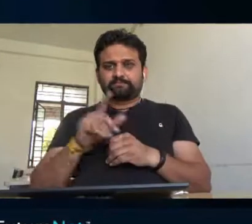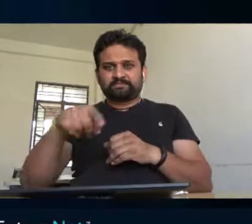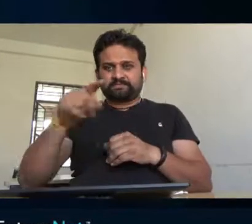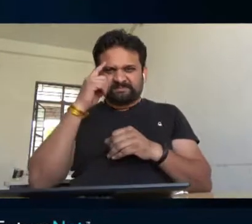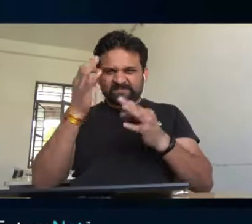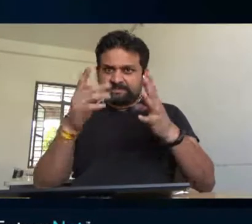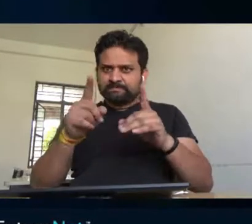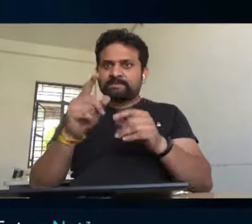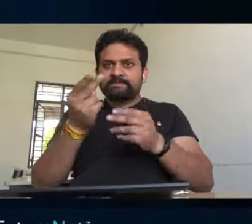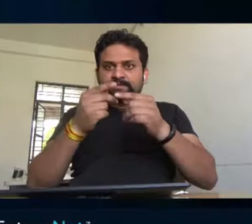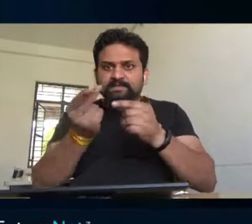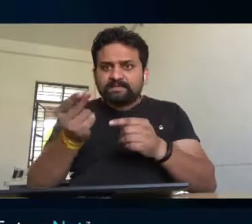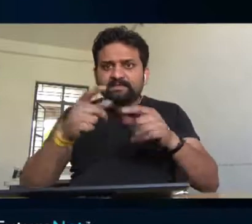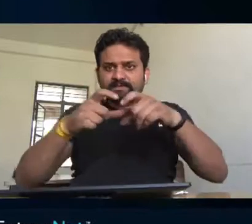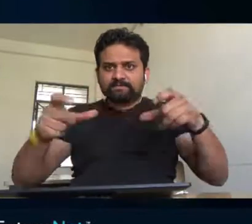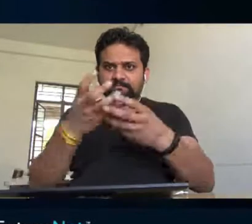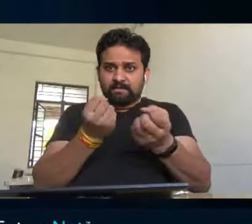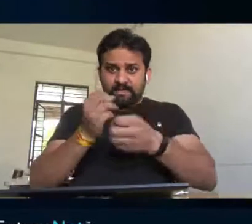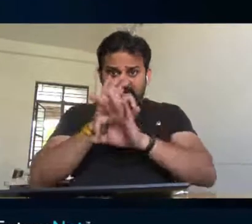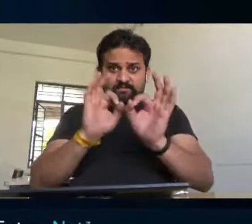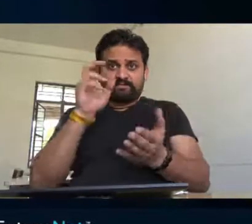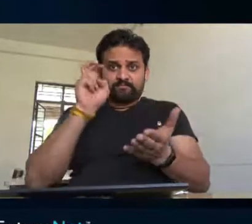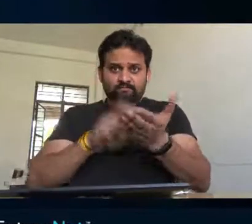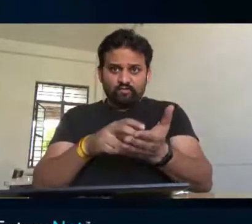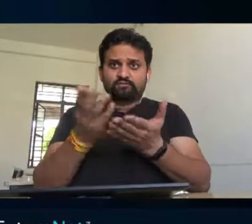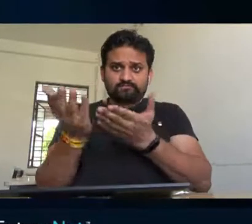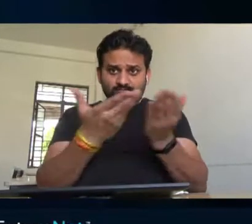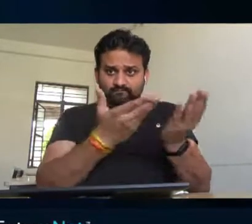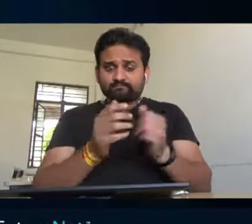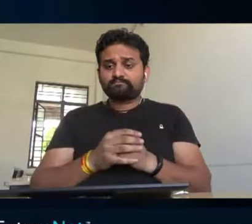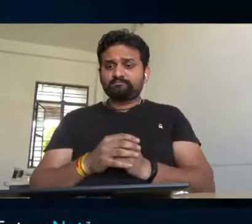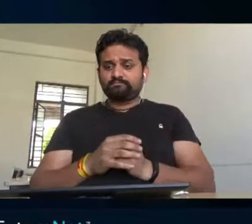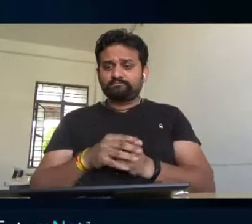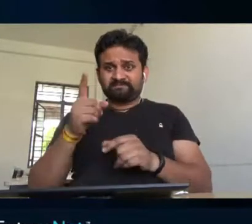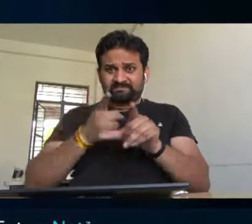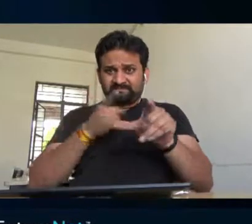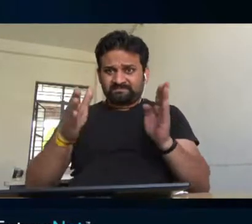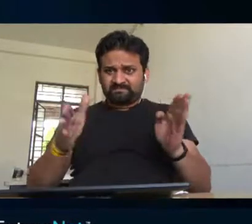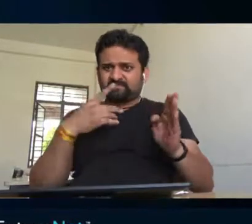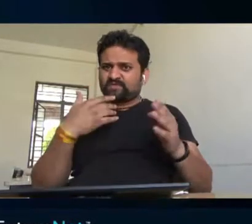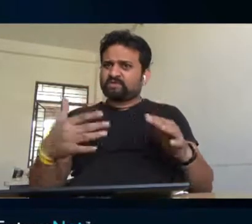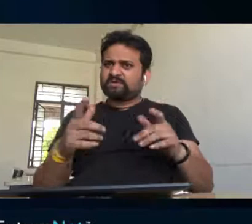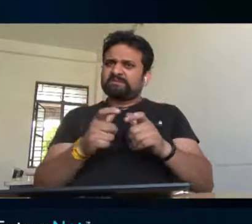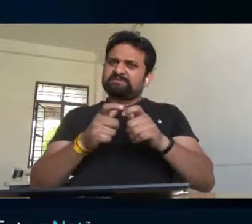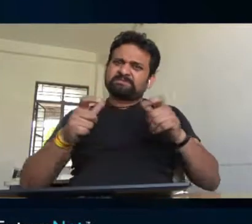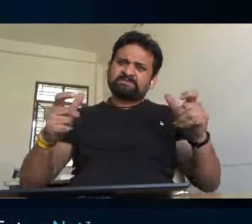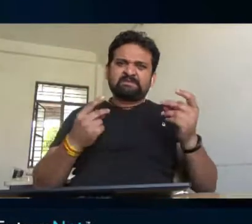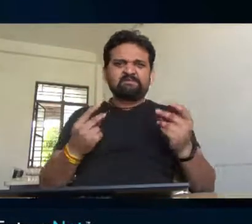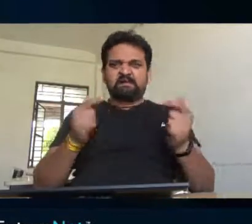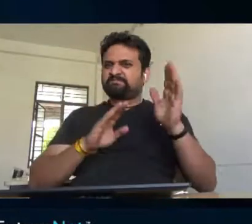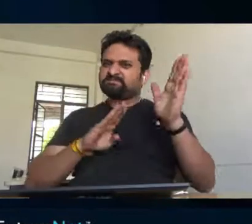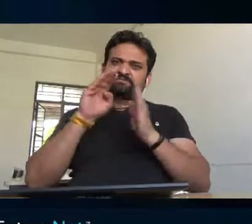one really big highlight, and we will inform you fast and early as possible. And this